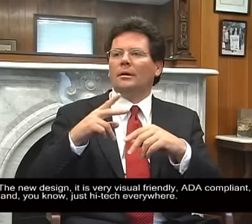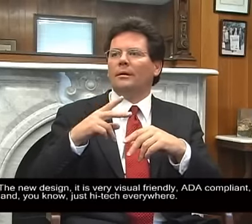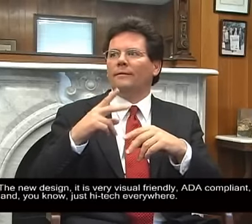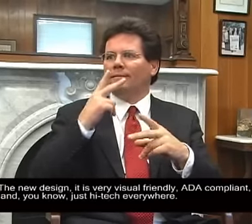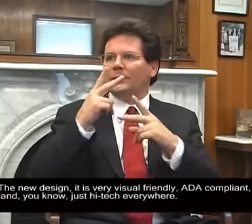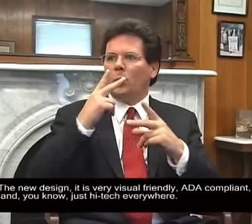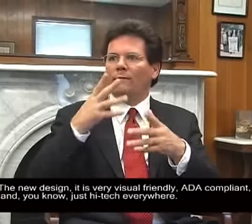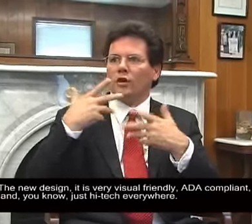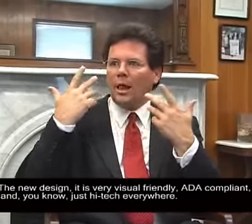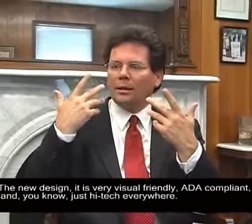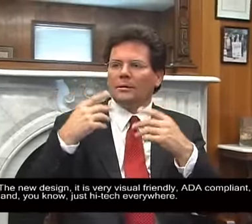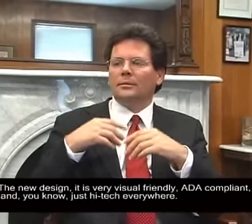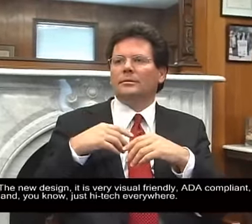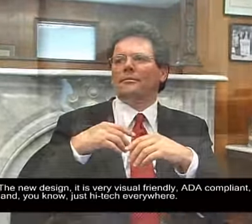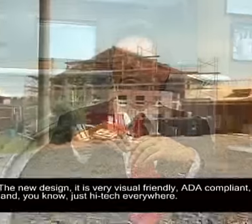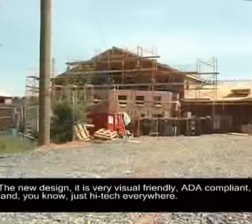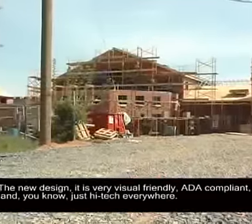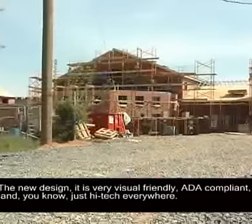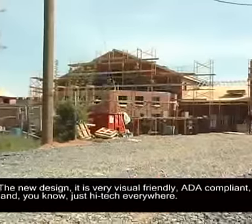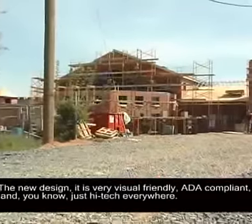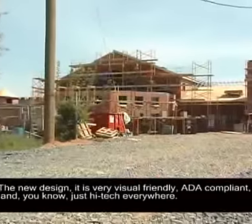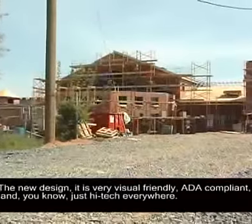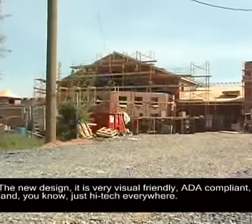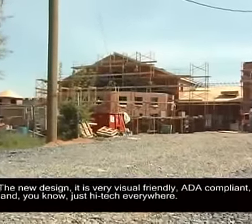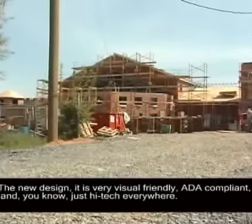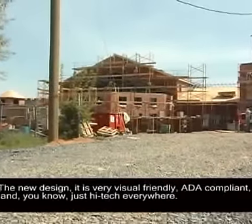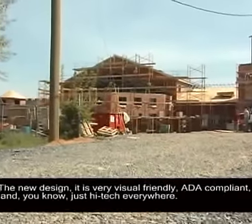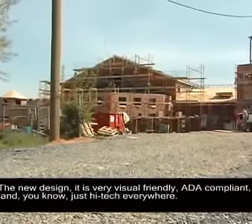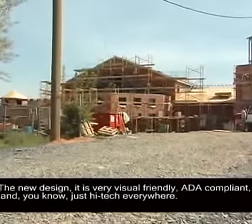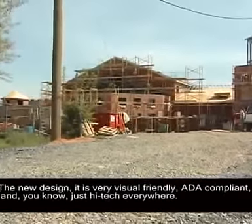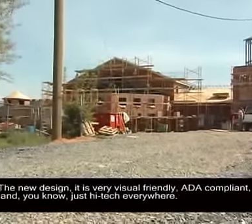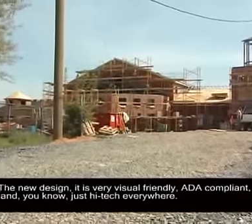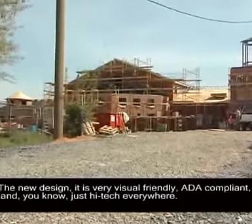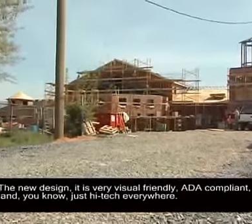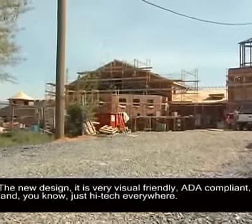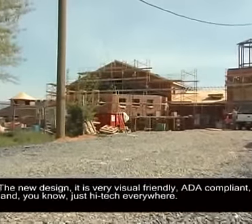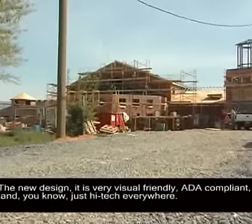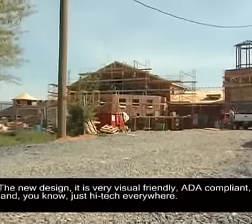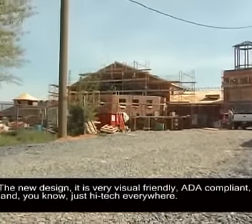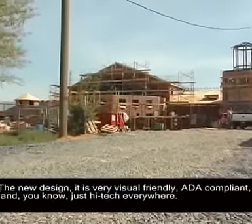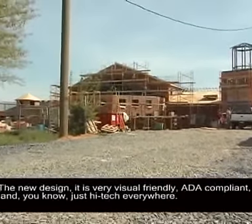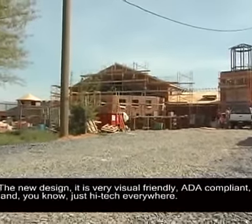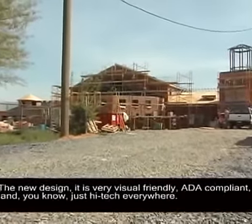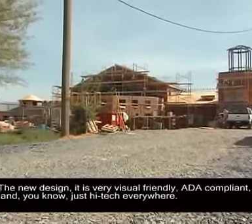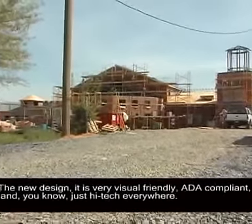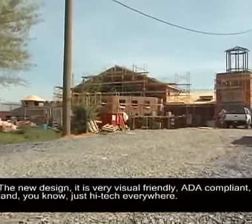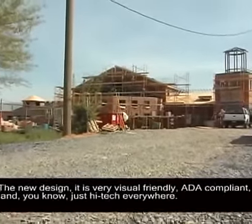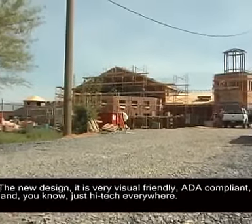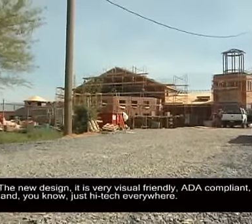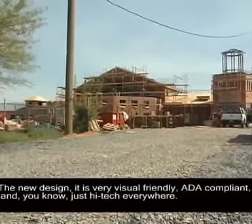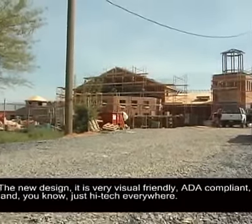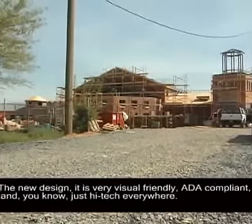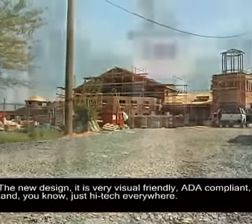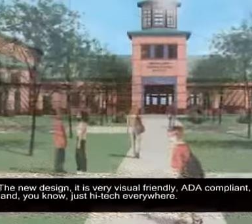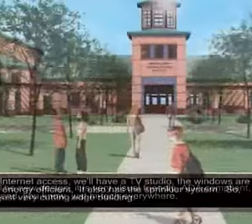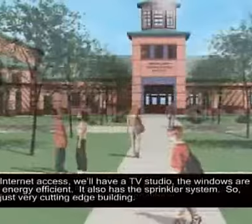it is very visual friendly, ADA compliant, and just, you know, high tech everywhere.